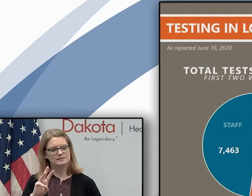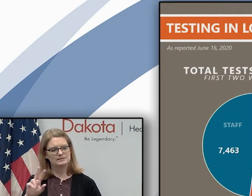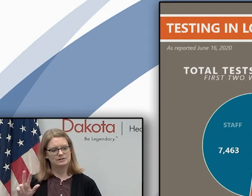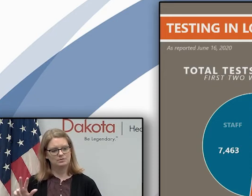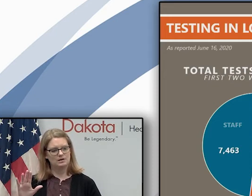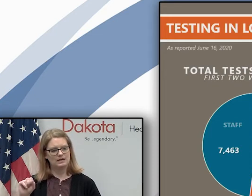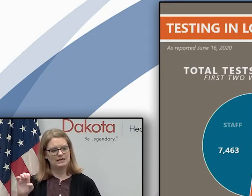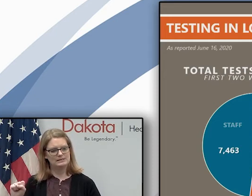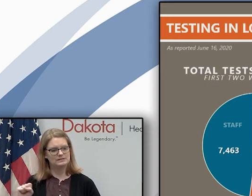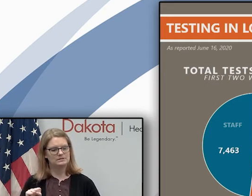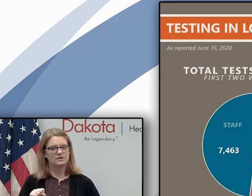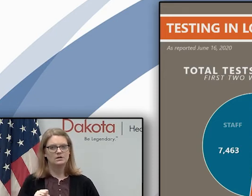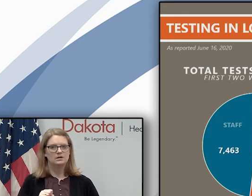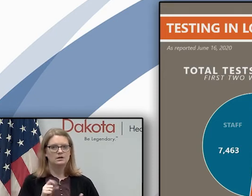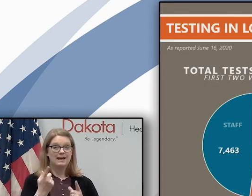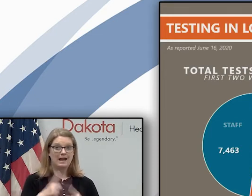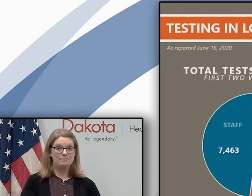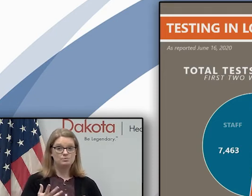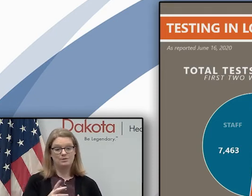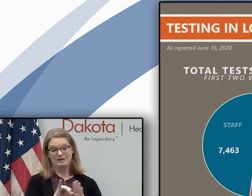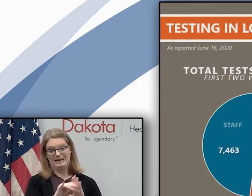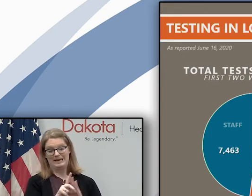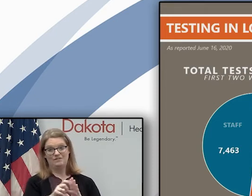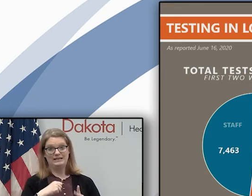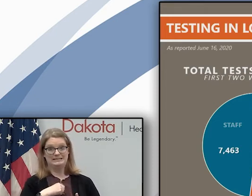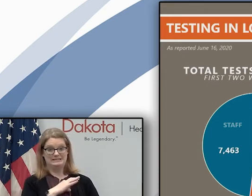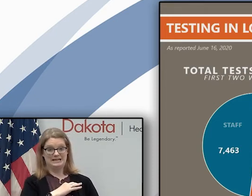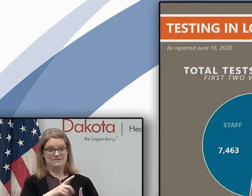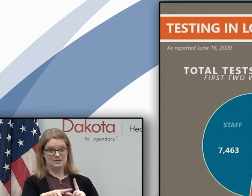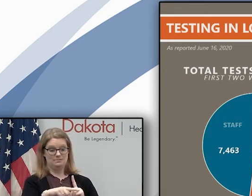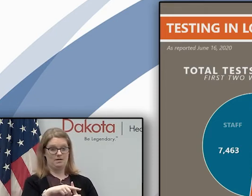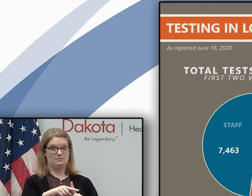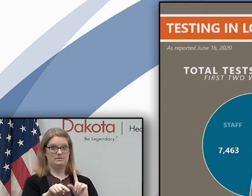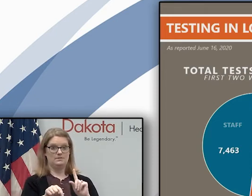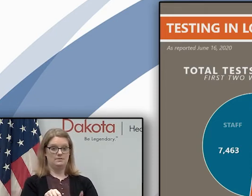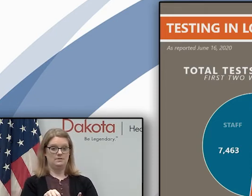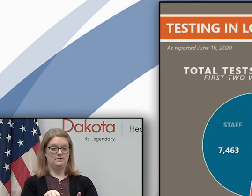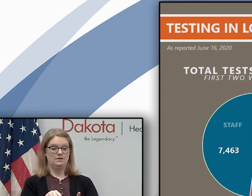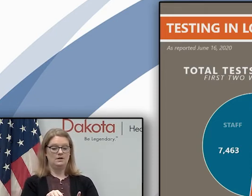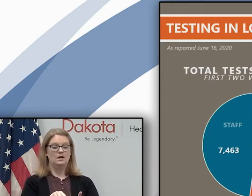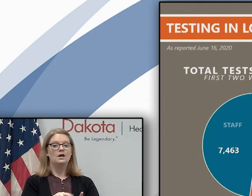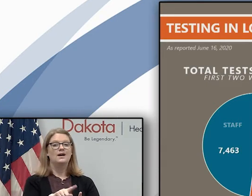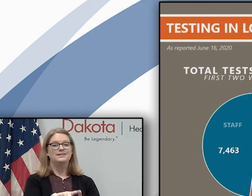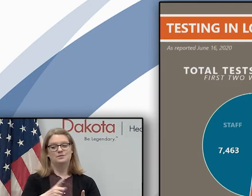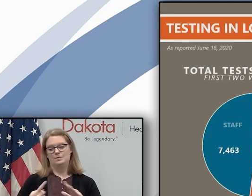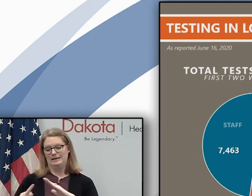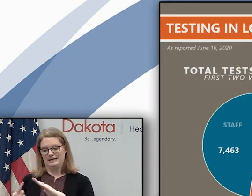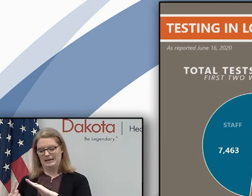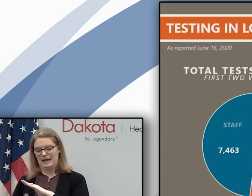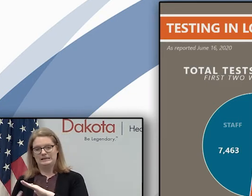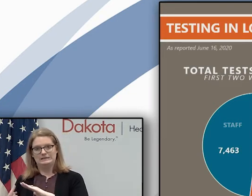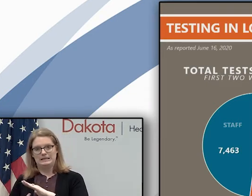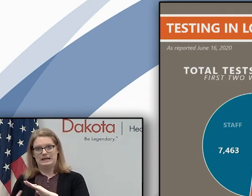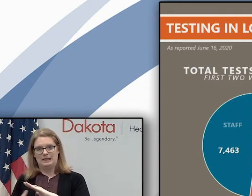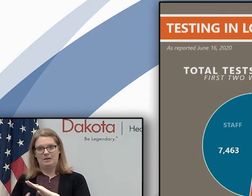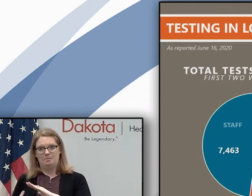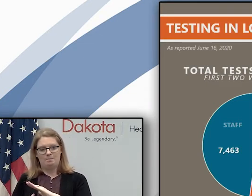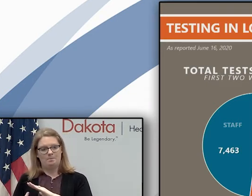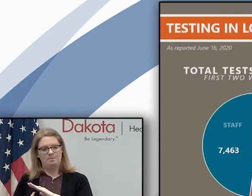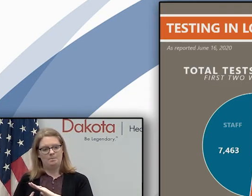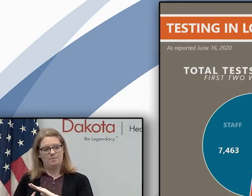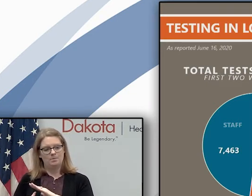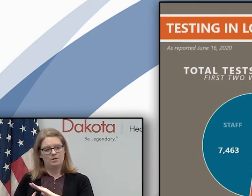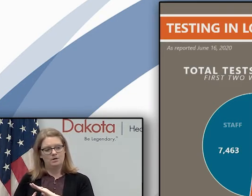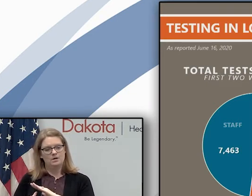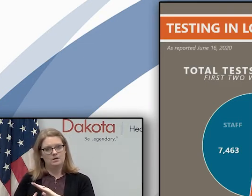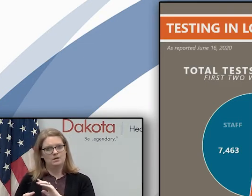we identify a staff member that was positive and we can keep them from coming and going in the facility, that clearly